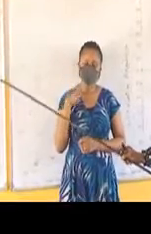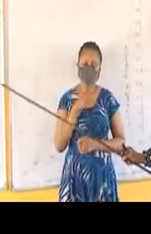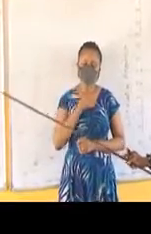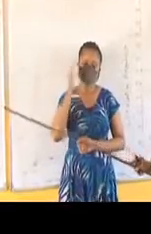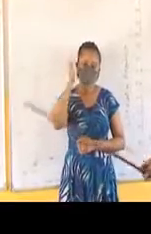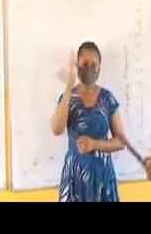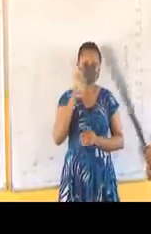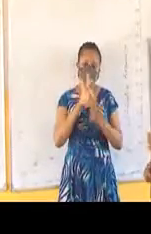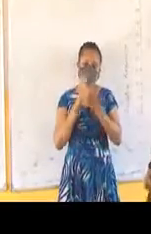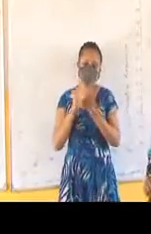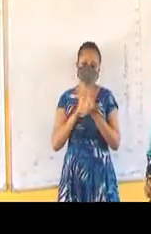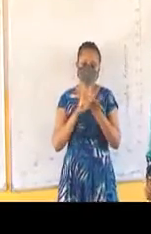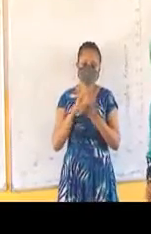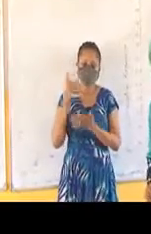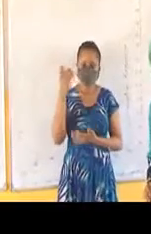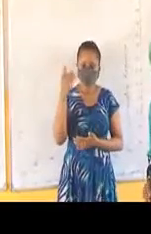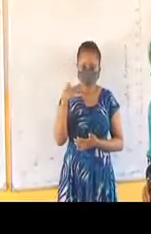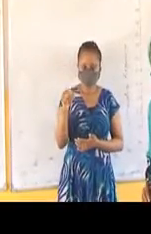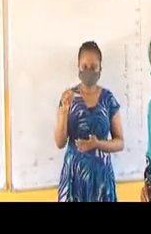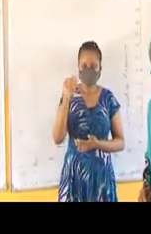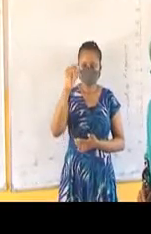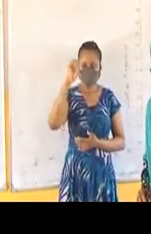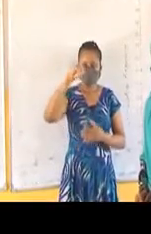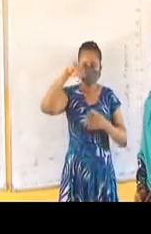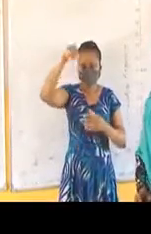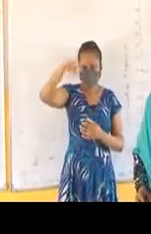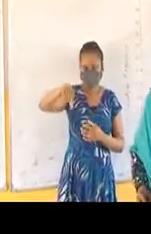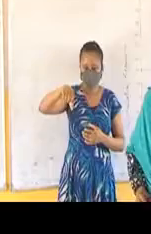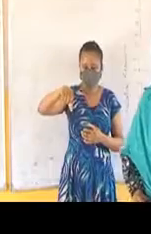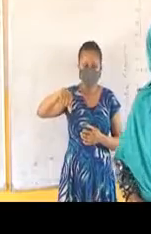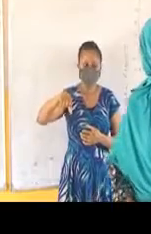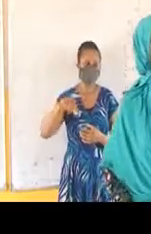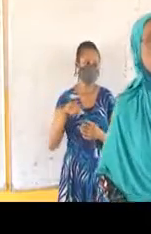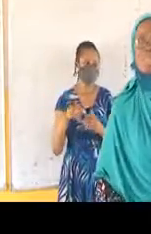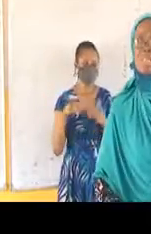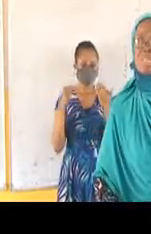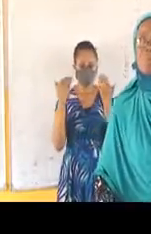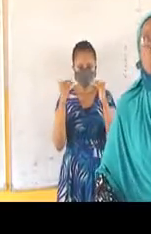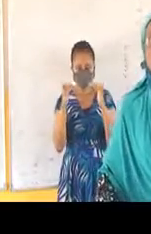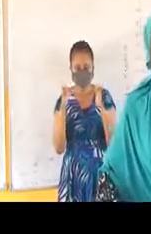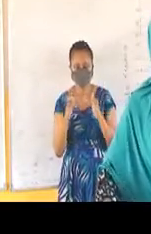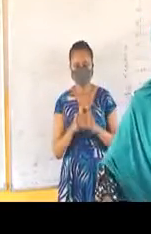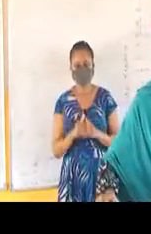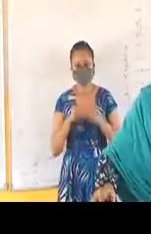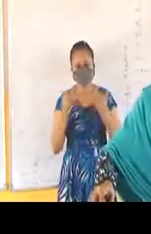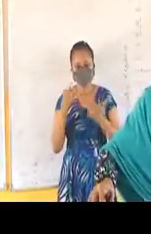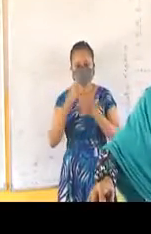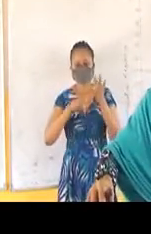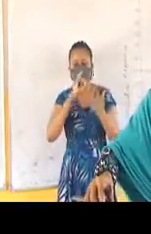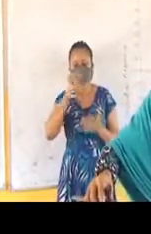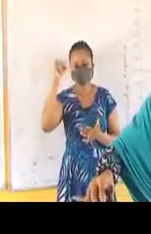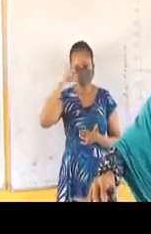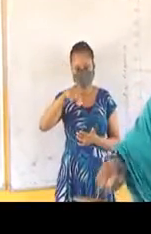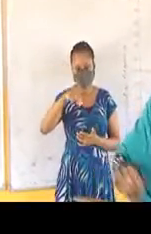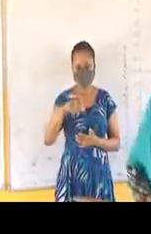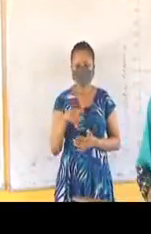estimate the interquartile range. Before we go to interquartile range, what is quartiles?